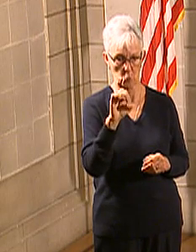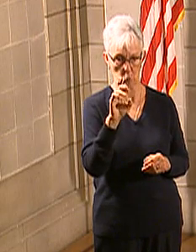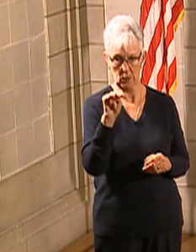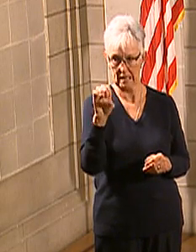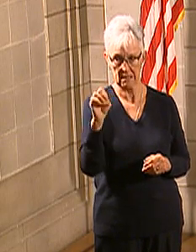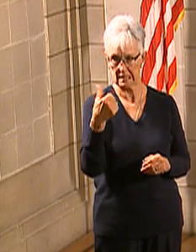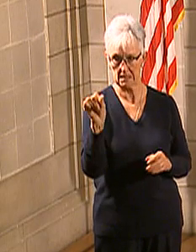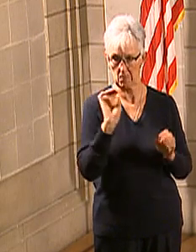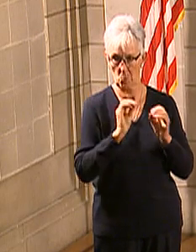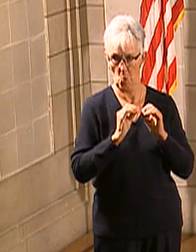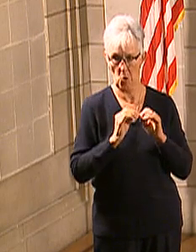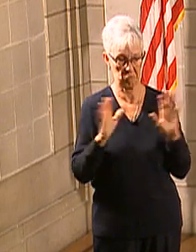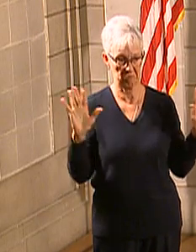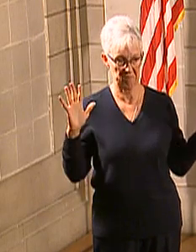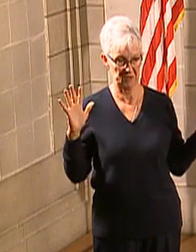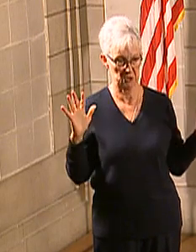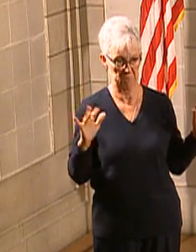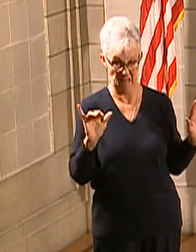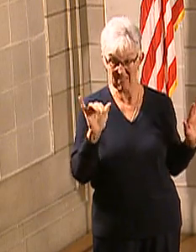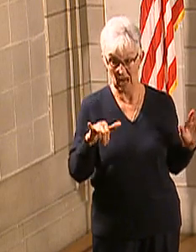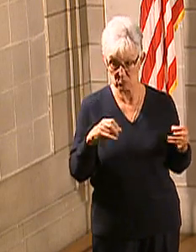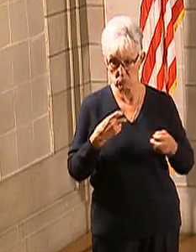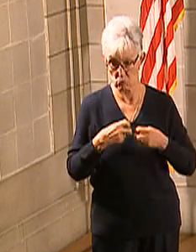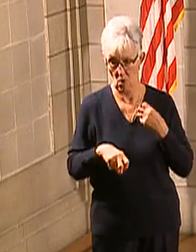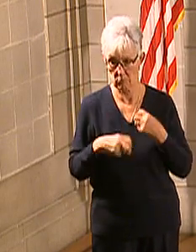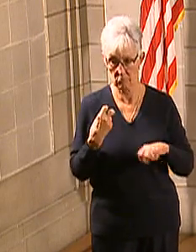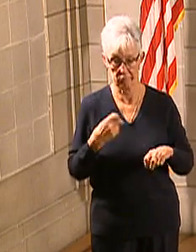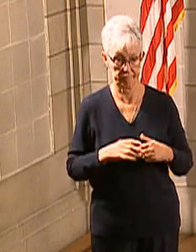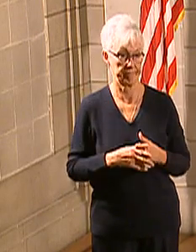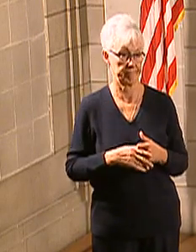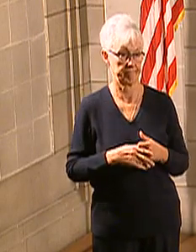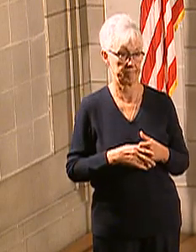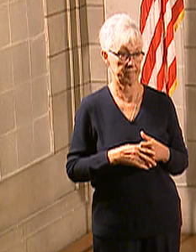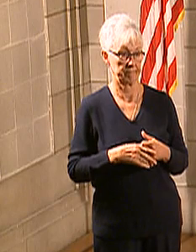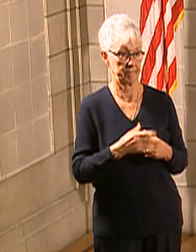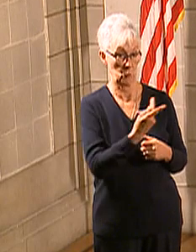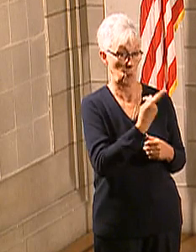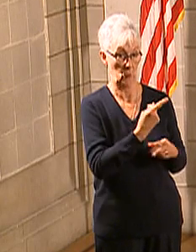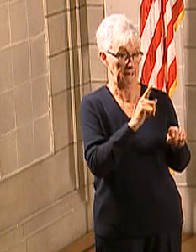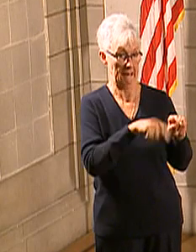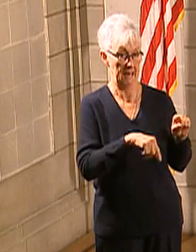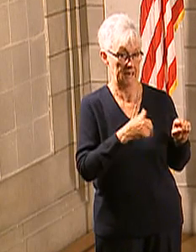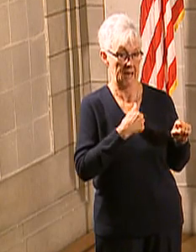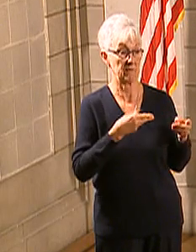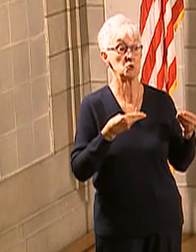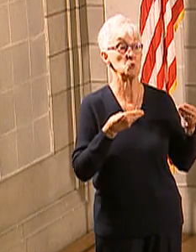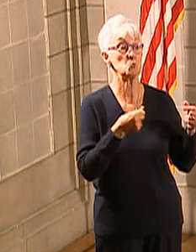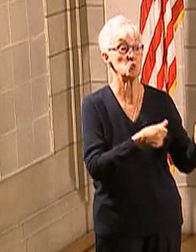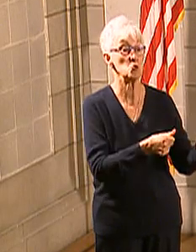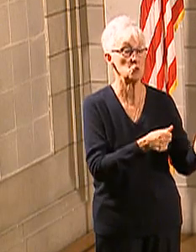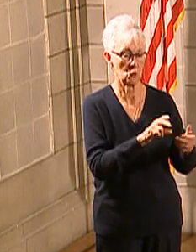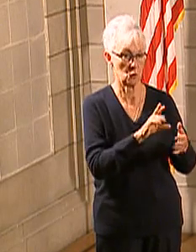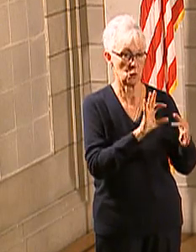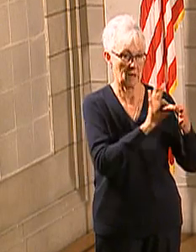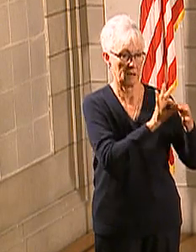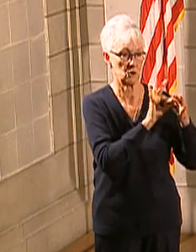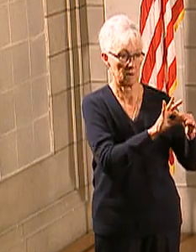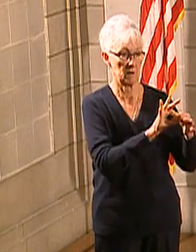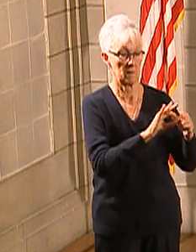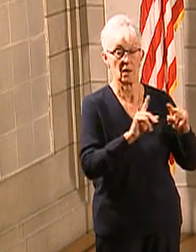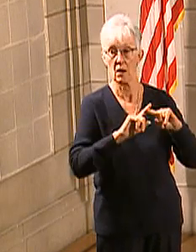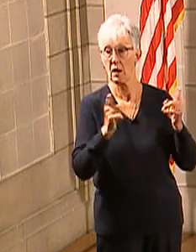very problematic with regard to a smooth relationship here. With regard to where it goes from here, it's up to the university.